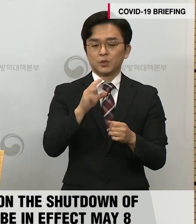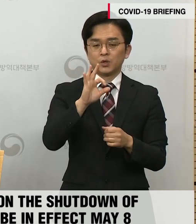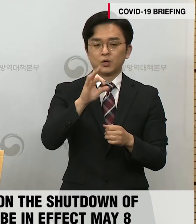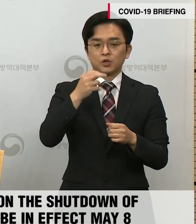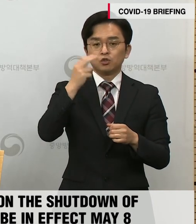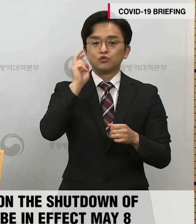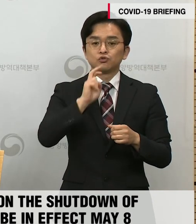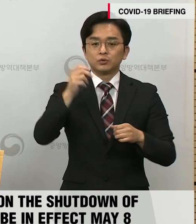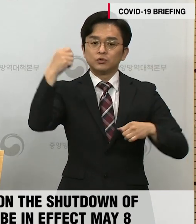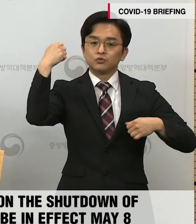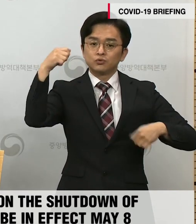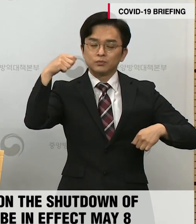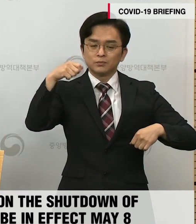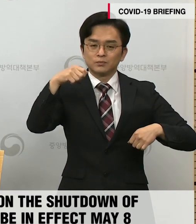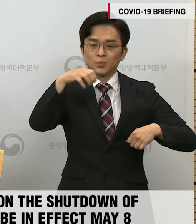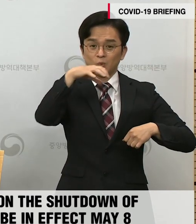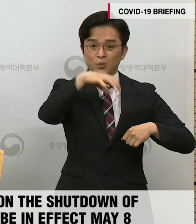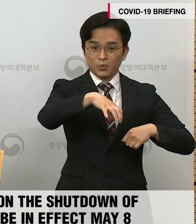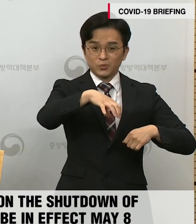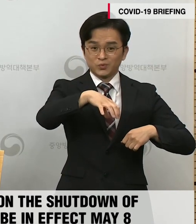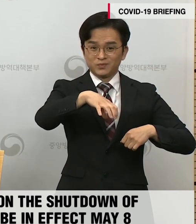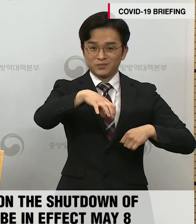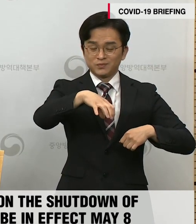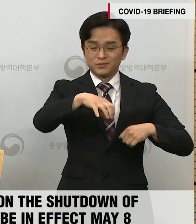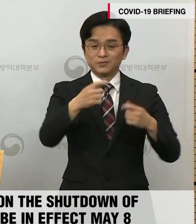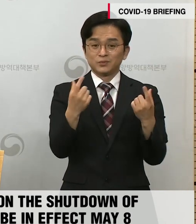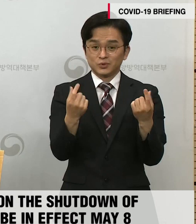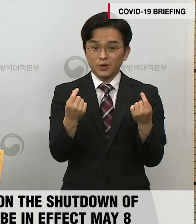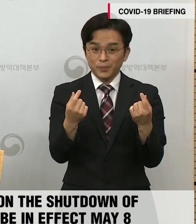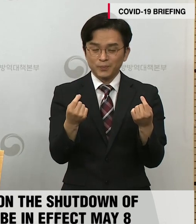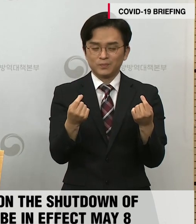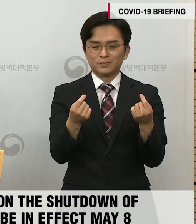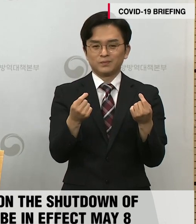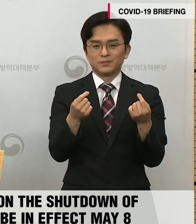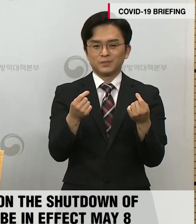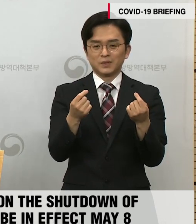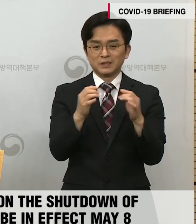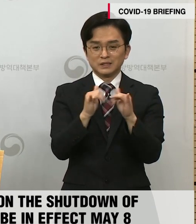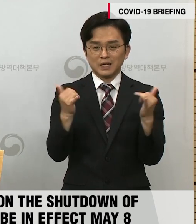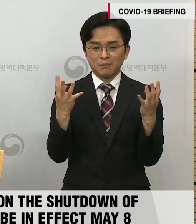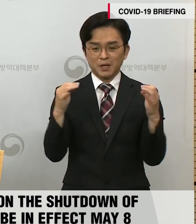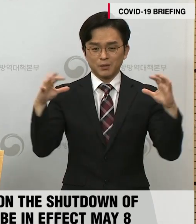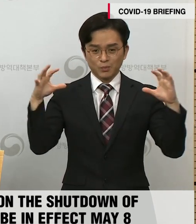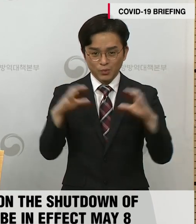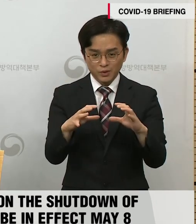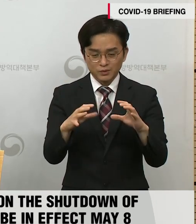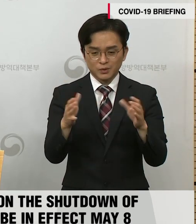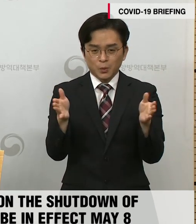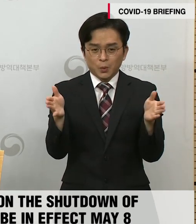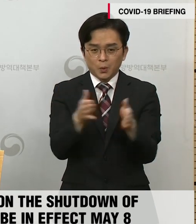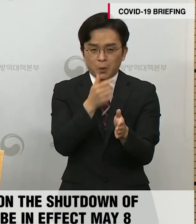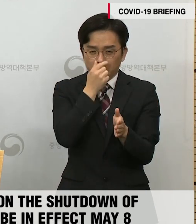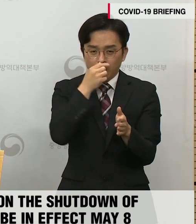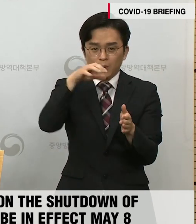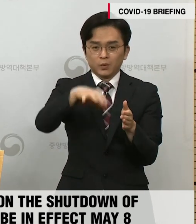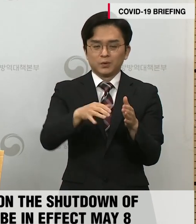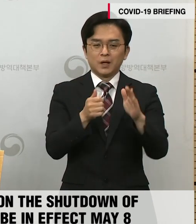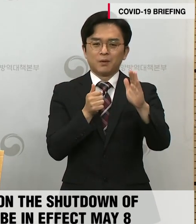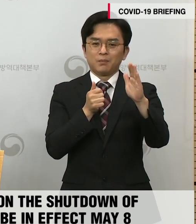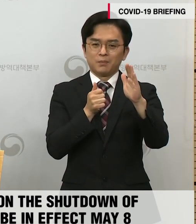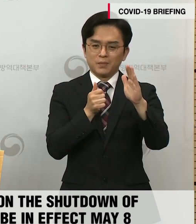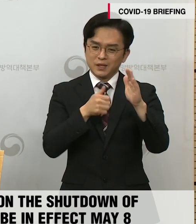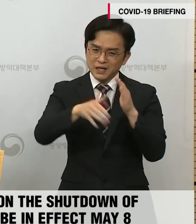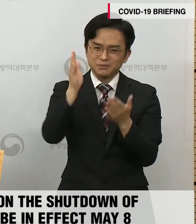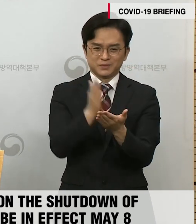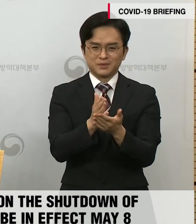And we also advise all of the public to avoid visiting any places that makes it easy to come in close contact